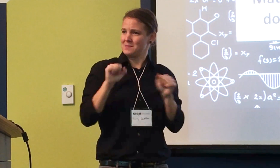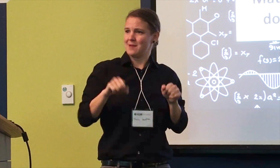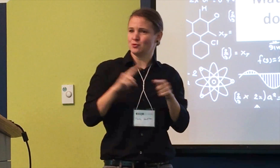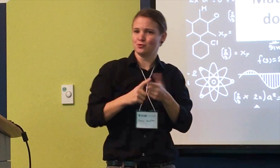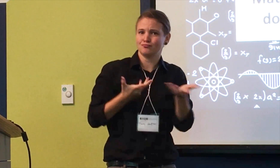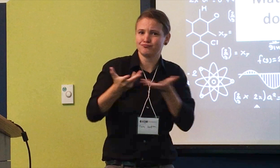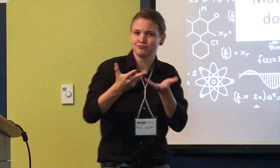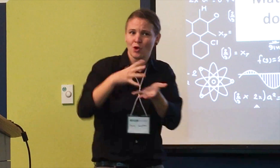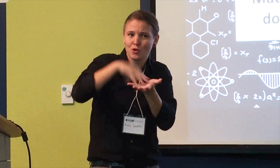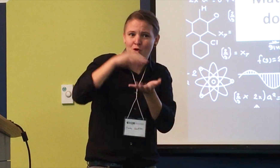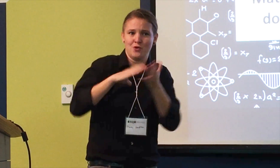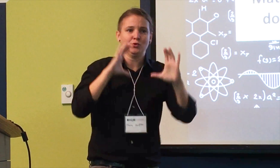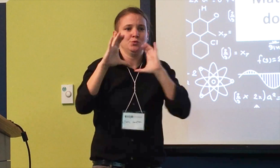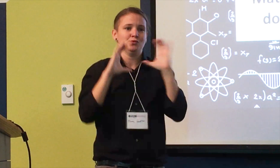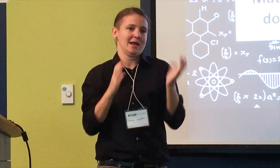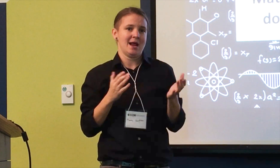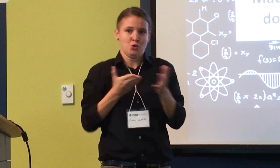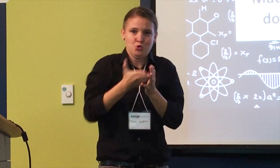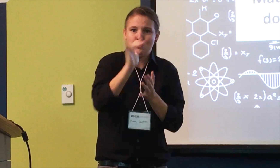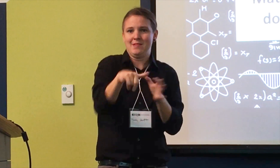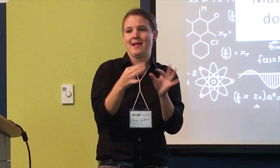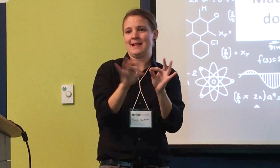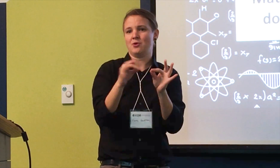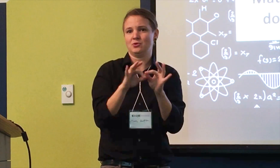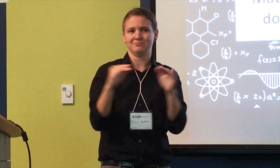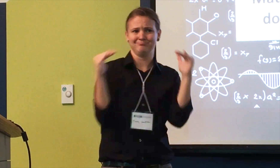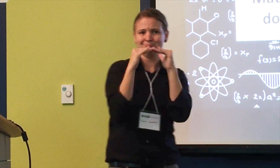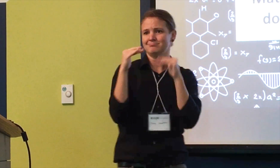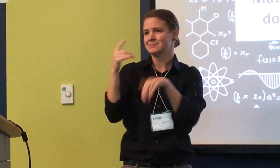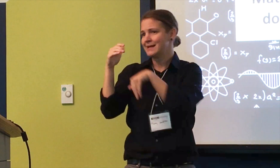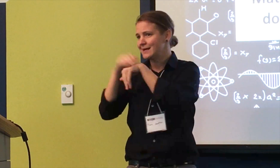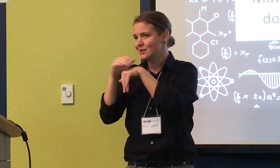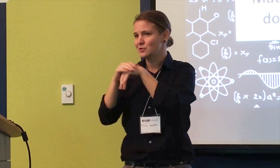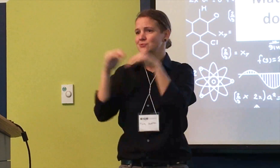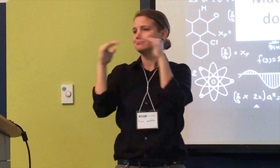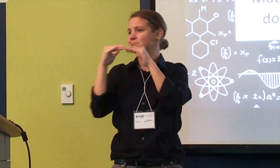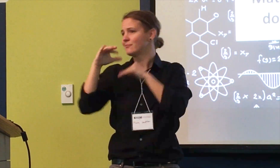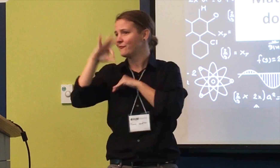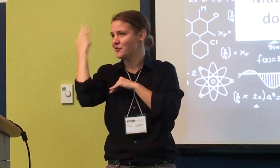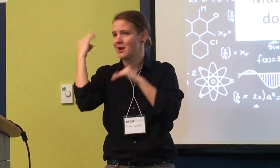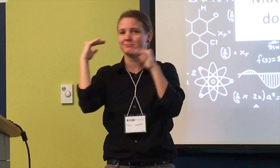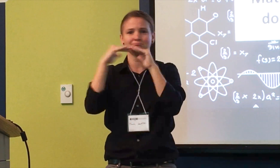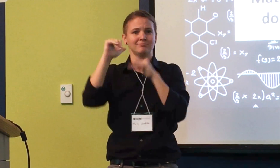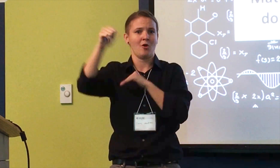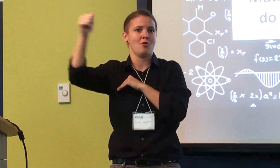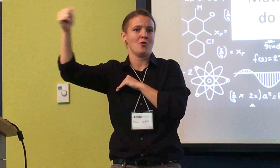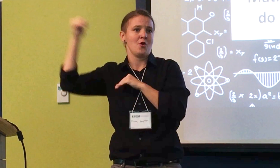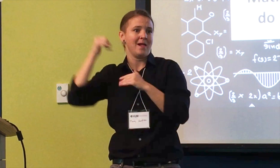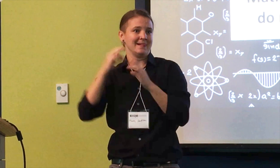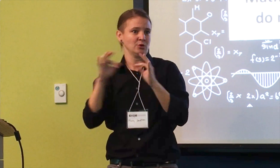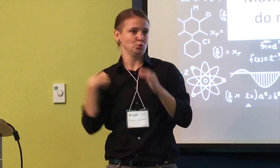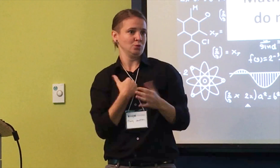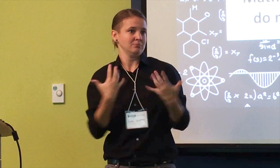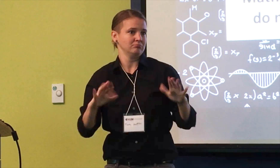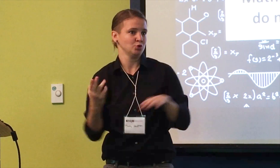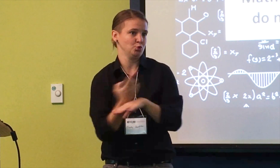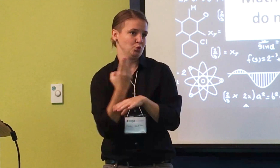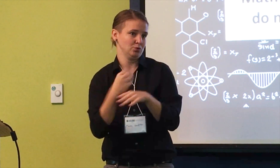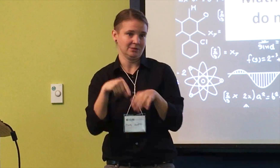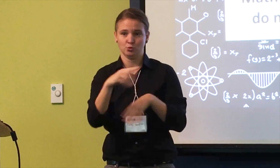doors to many possible roads. And lack of access to those languages, lack of access